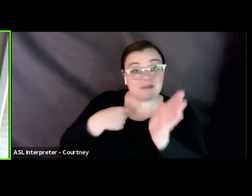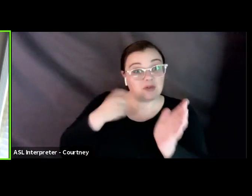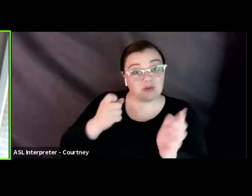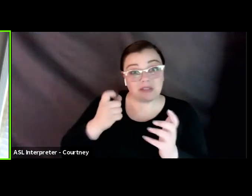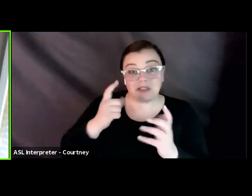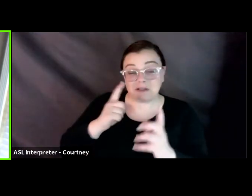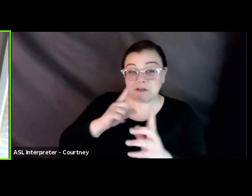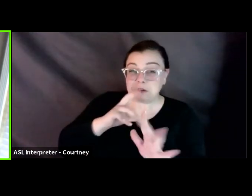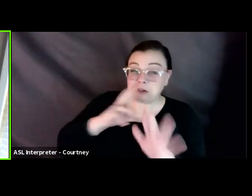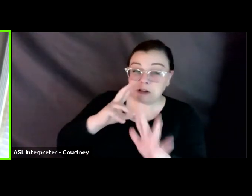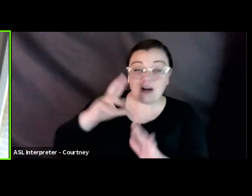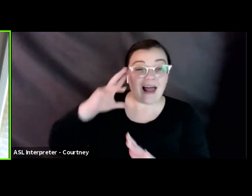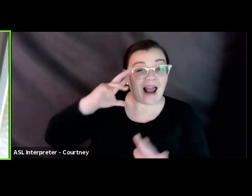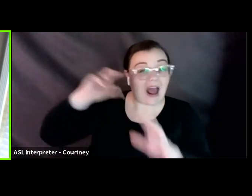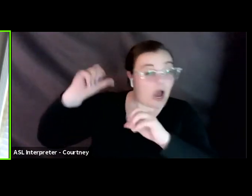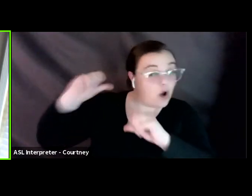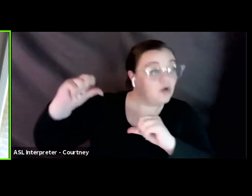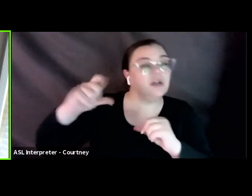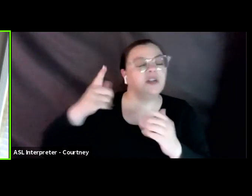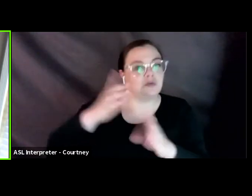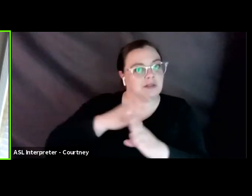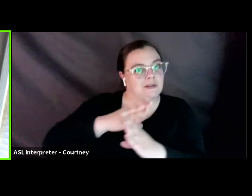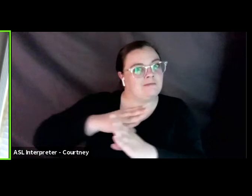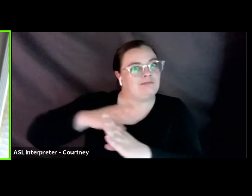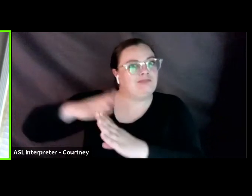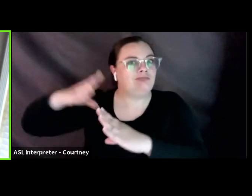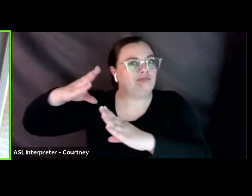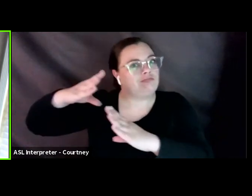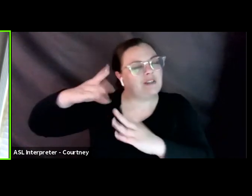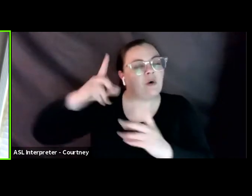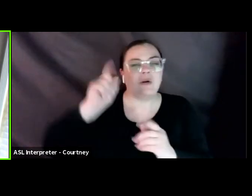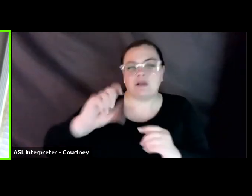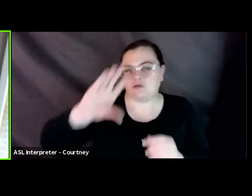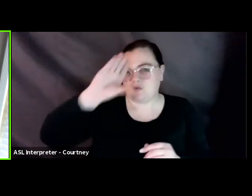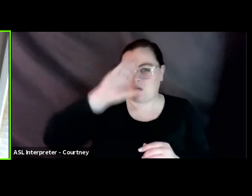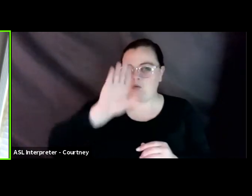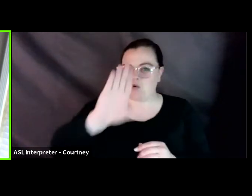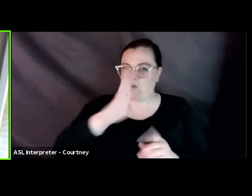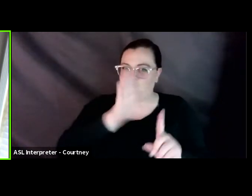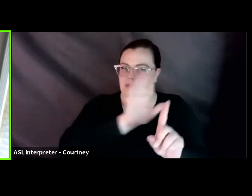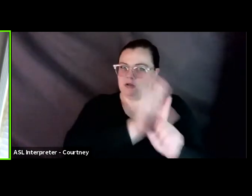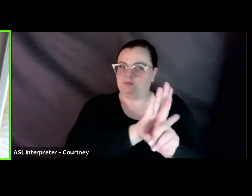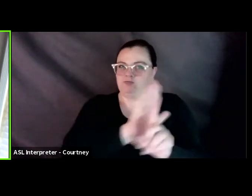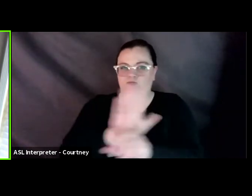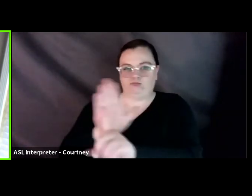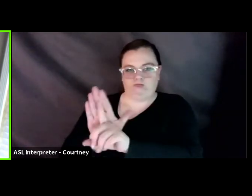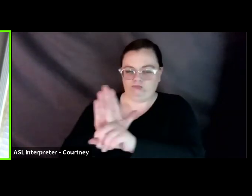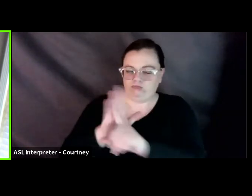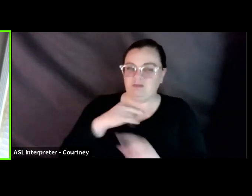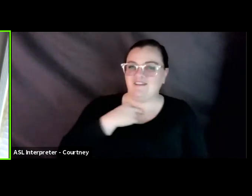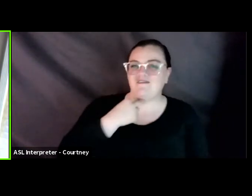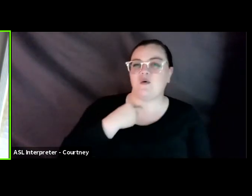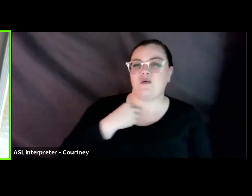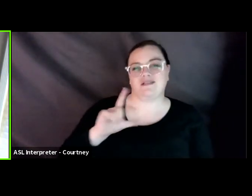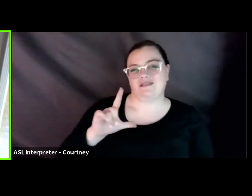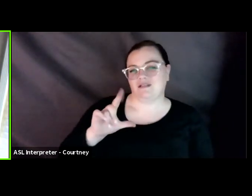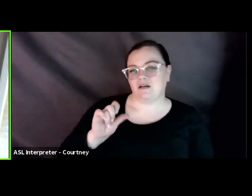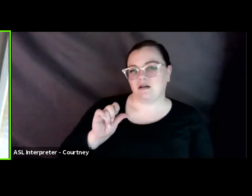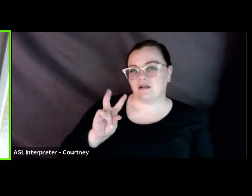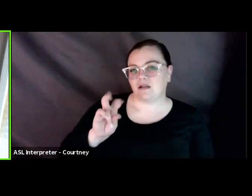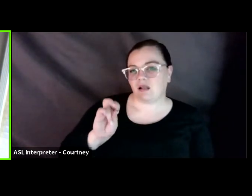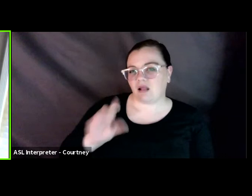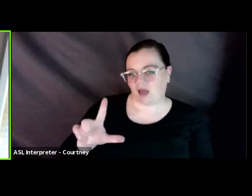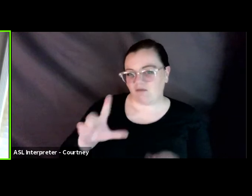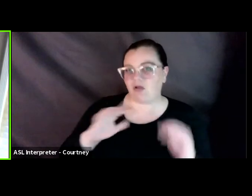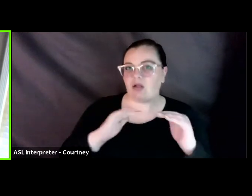need to be an 8 or a 9? So you want to get to know what your levels are in your chest voice, yeah? So be mindful when learning that song